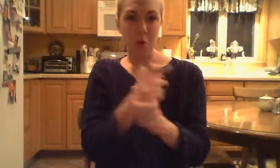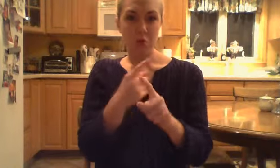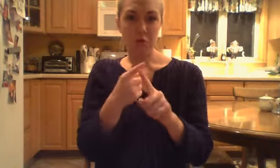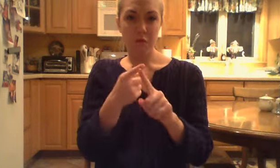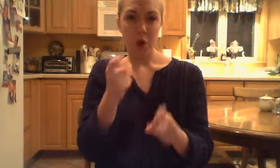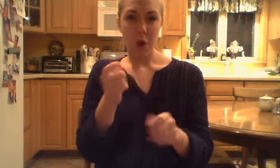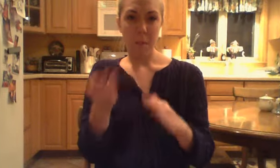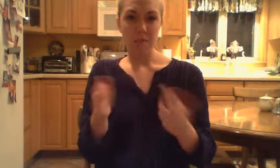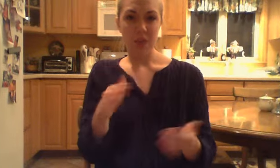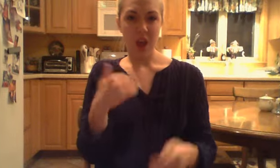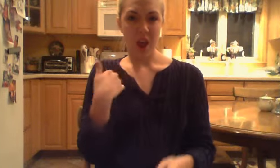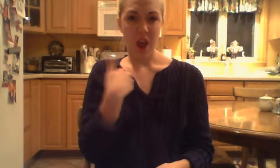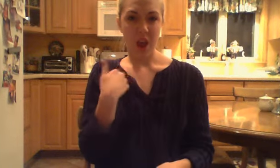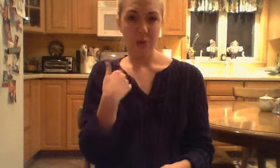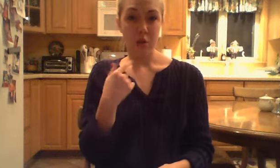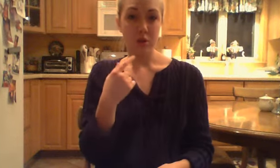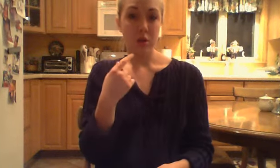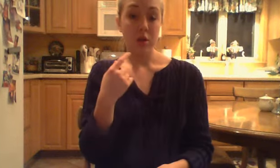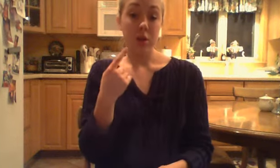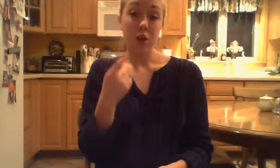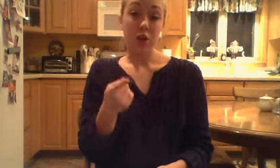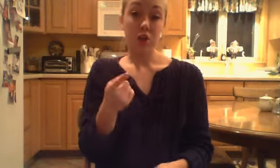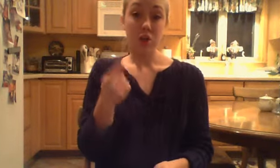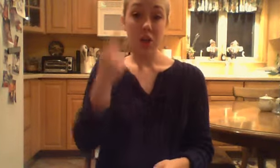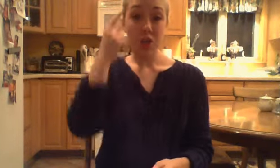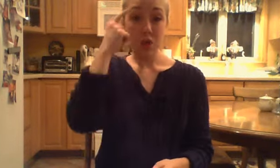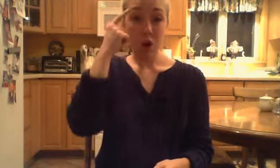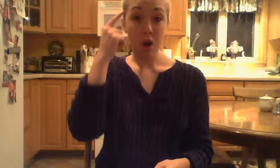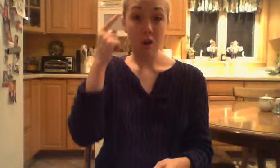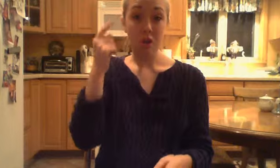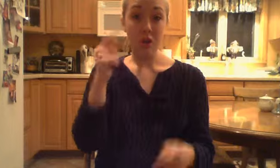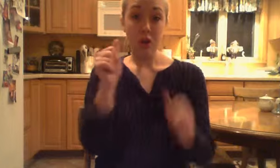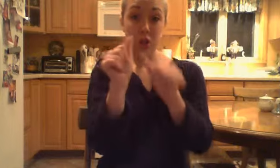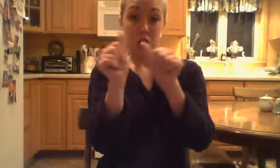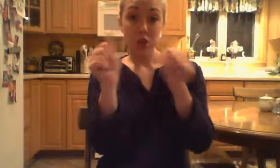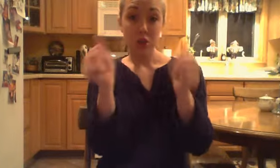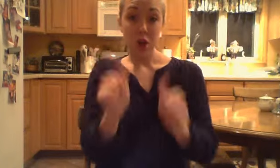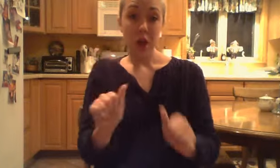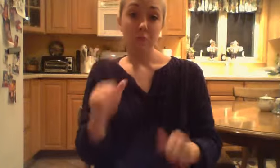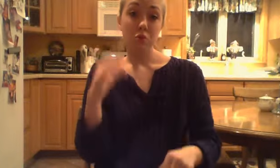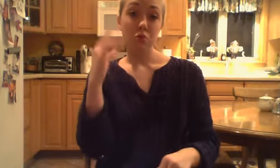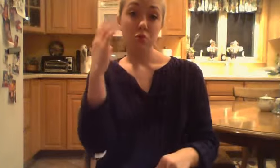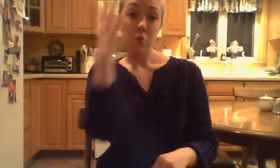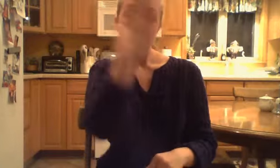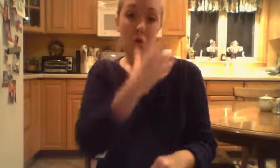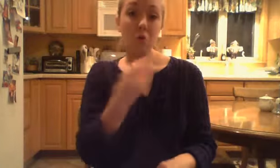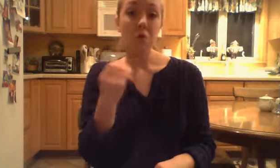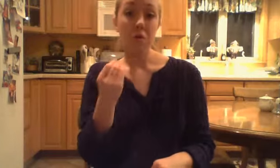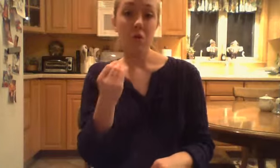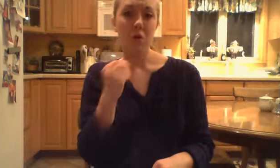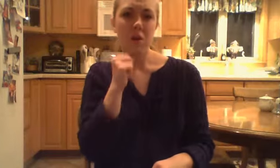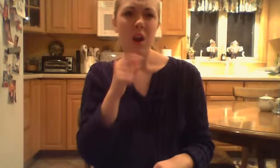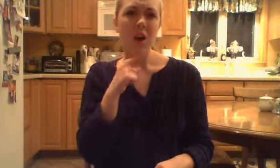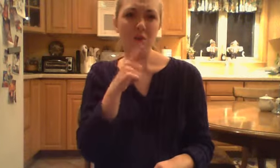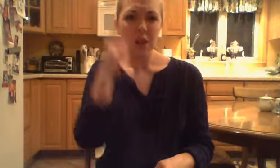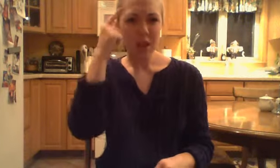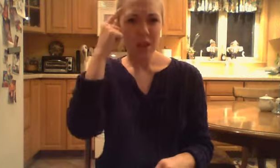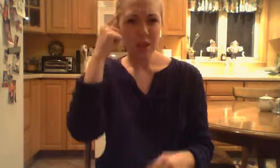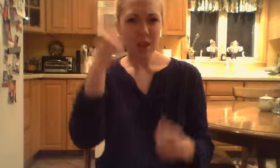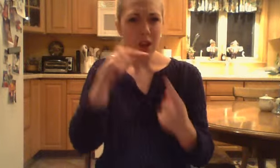thought that the shapes were the beautiful thing, and she didn't think that. She wasn't really thinking about it being a bone. She just liked